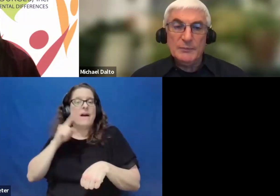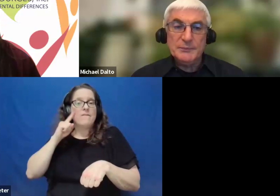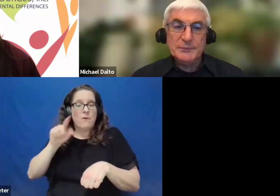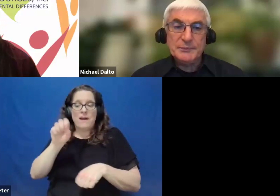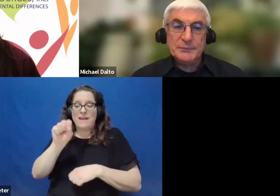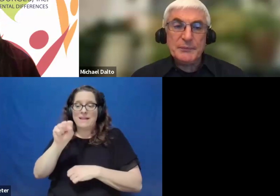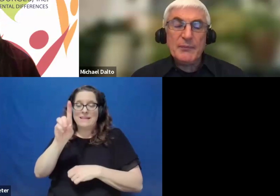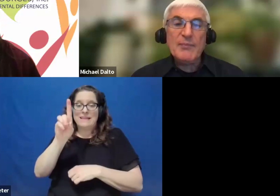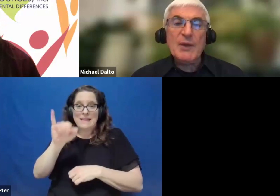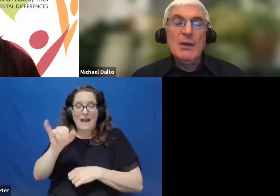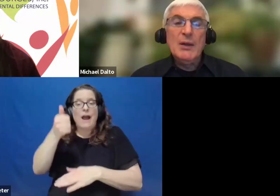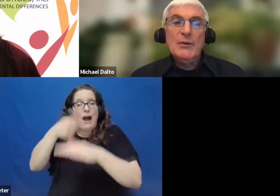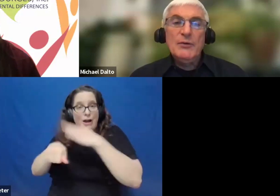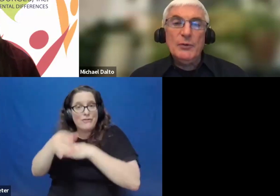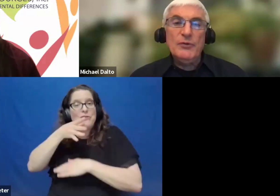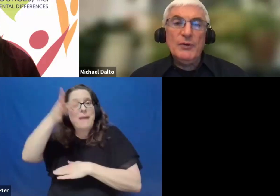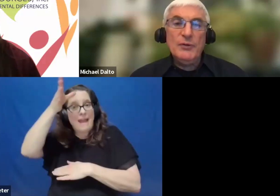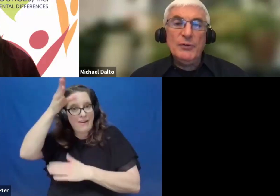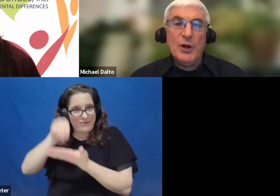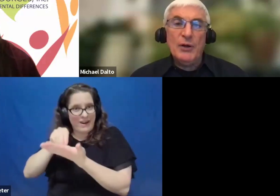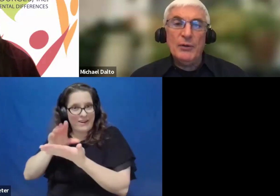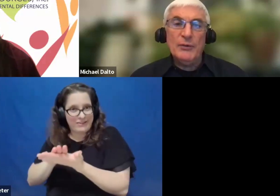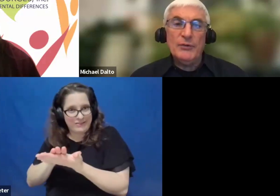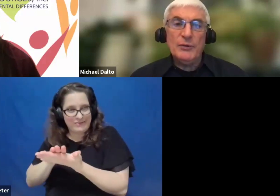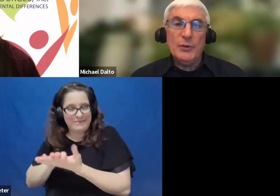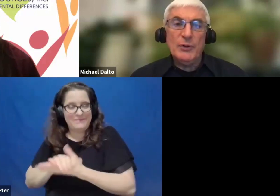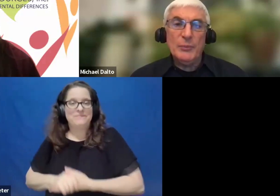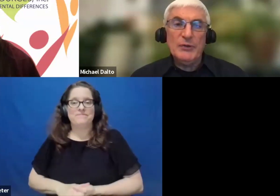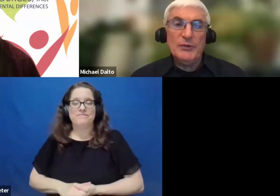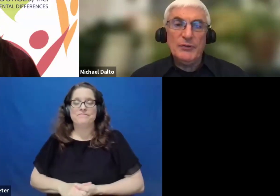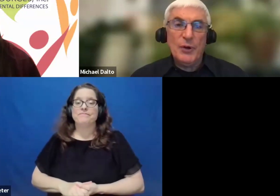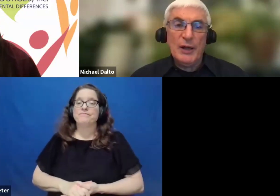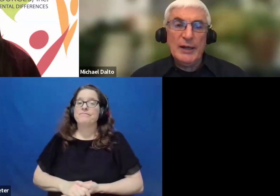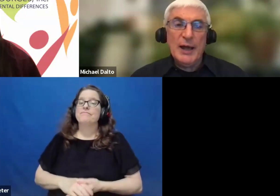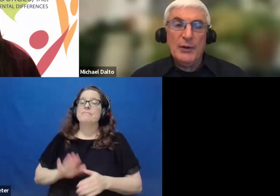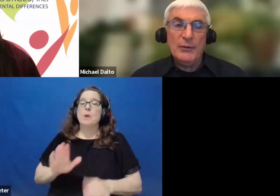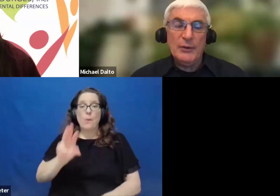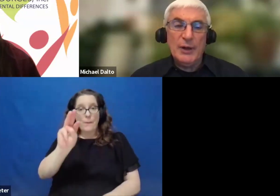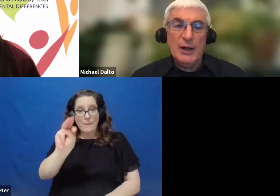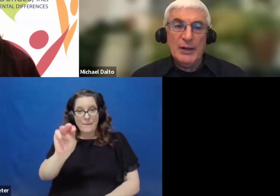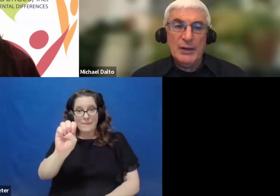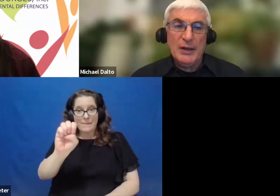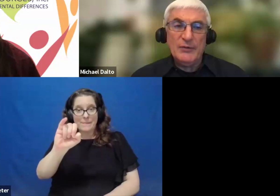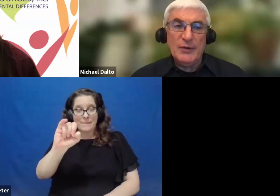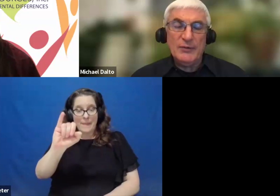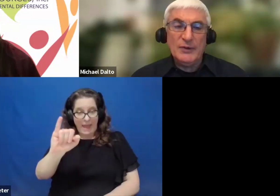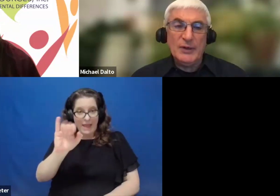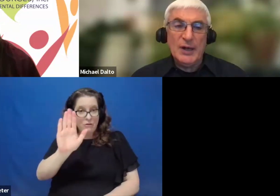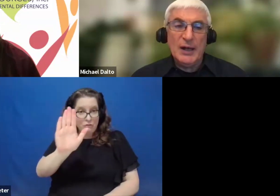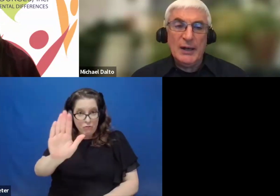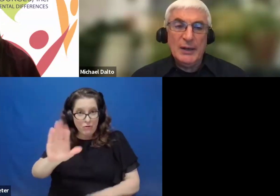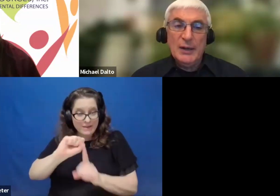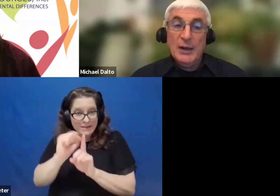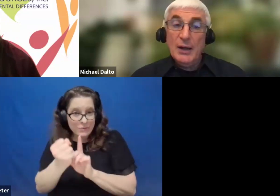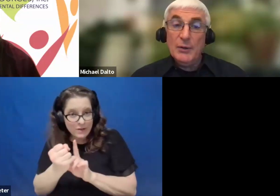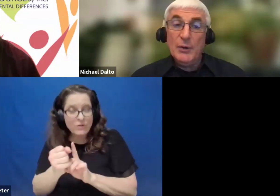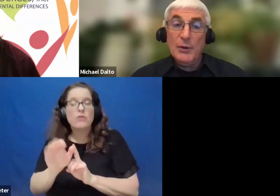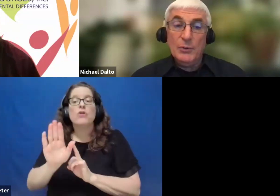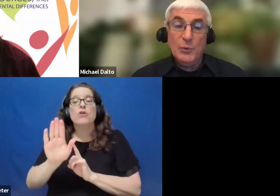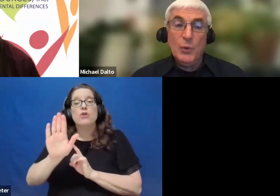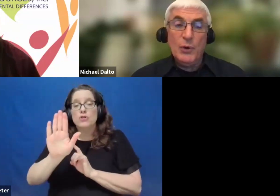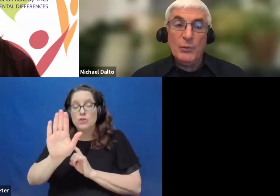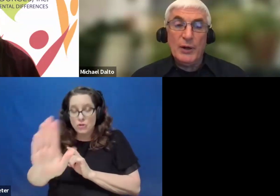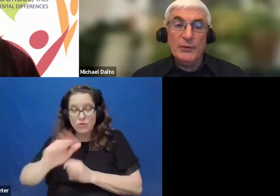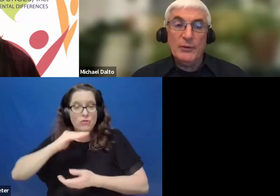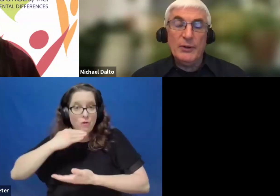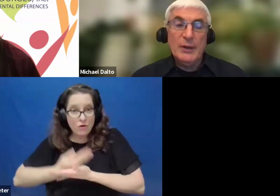record. So since your daughter is going to be starting out on SSDI on her